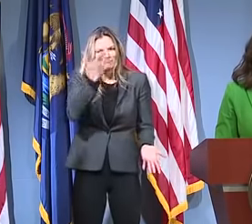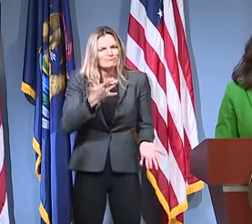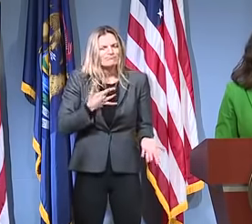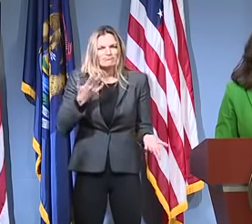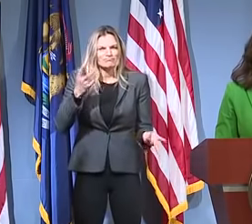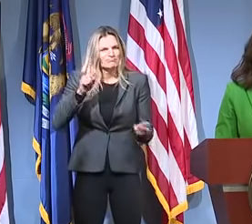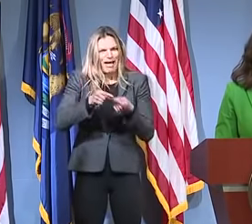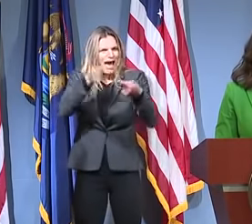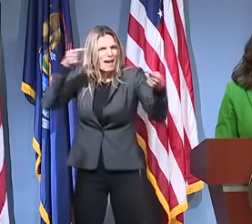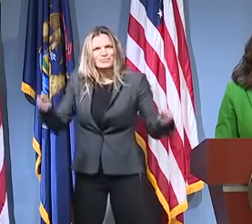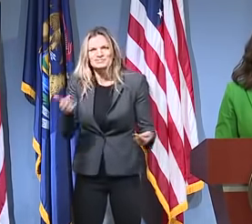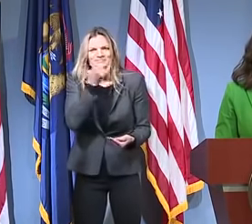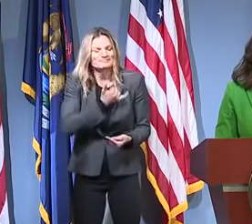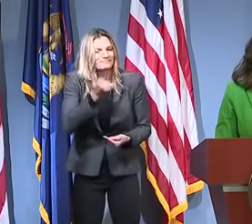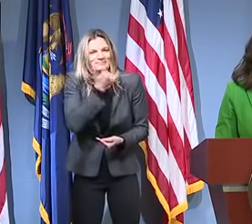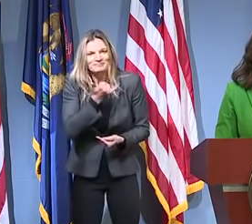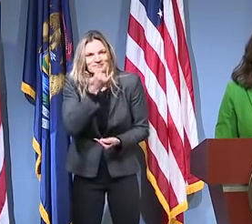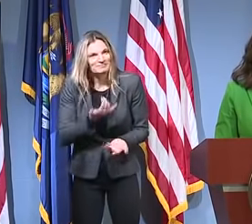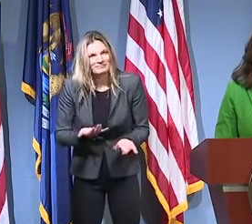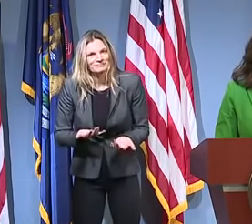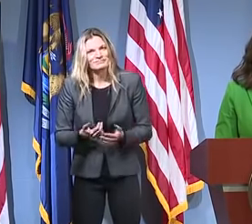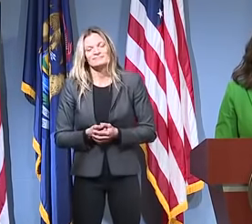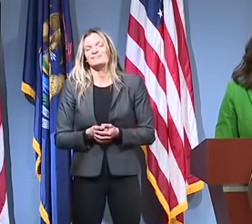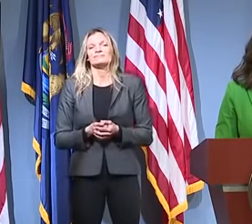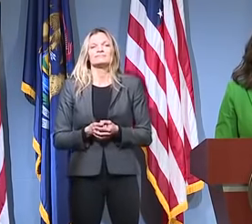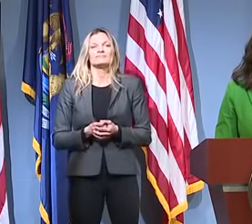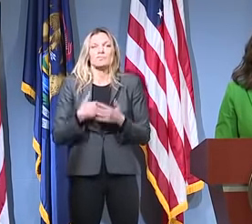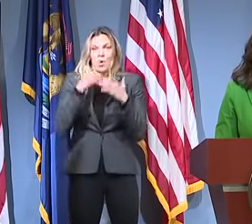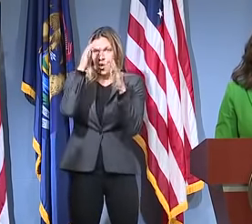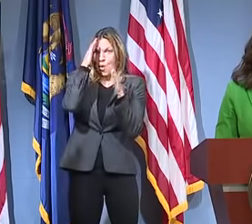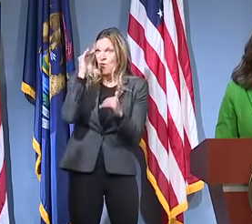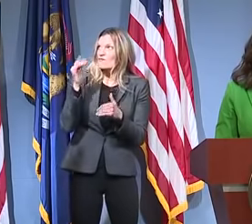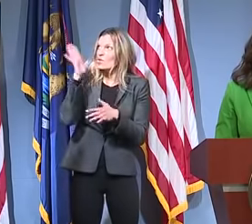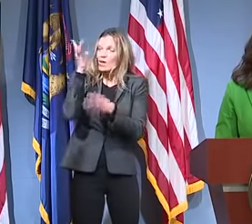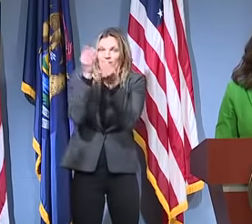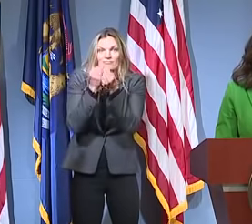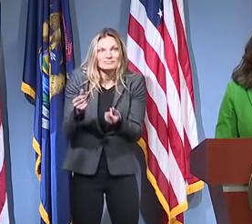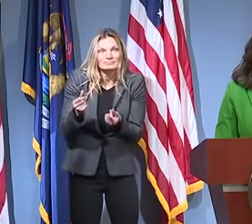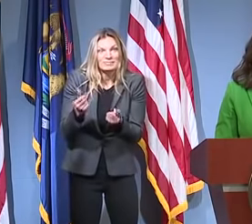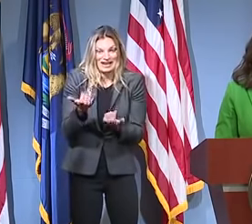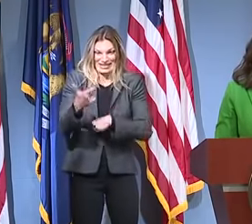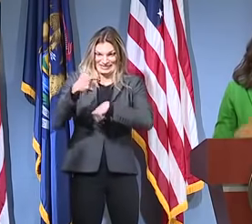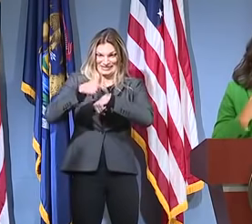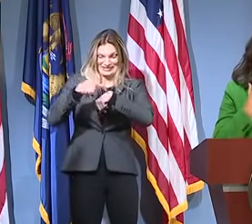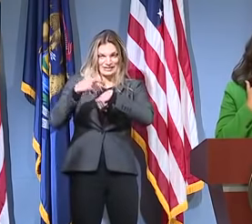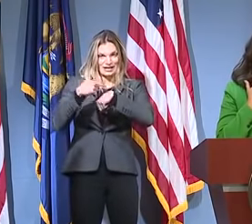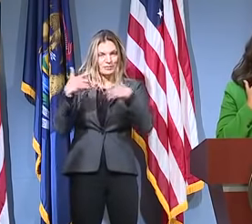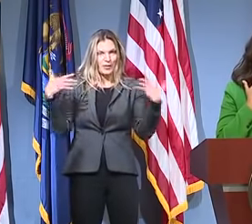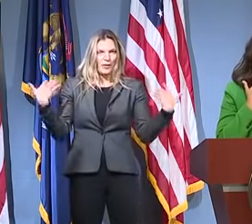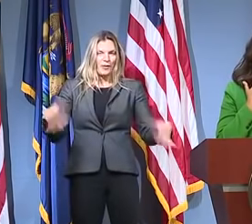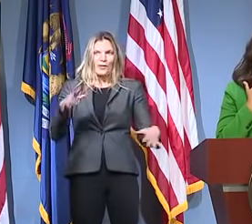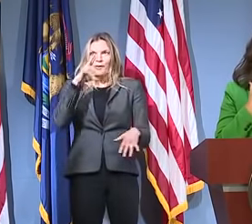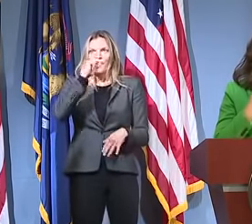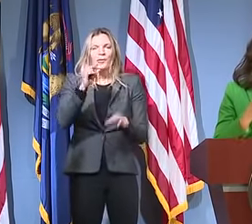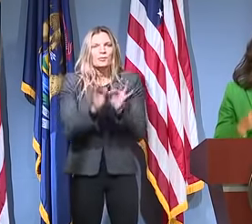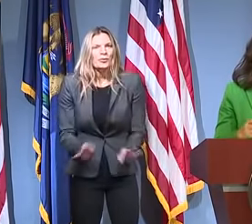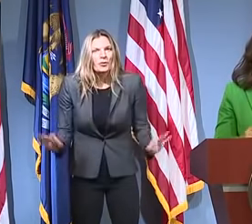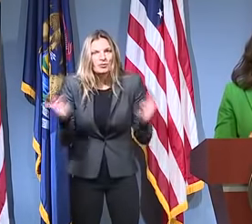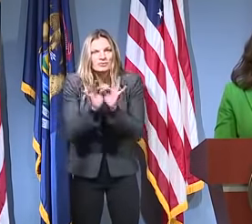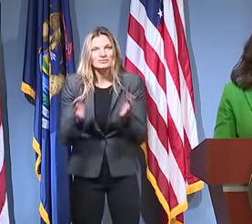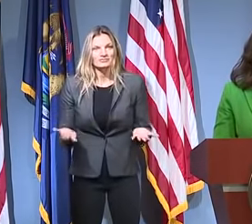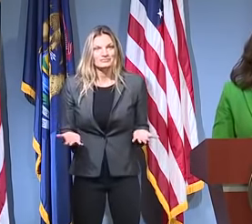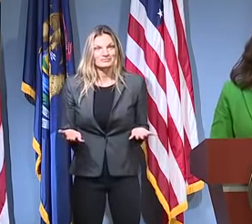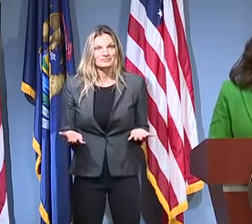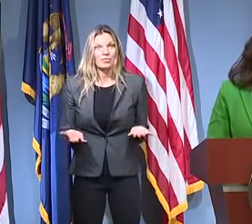get this fourth supplemental done, because time is of the essence. And the most important things at risk are our